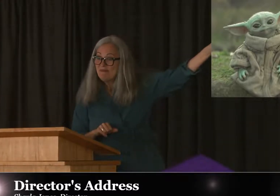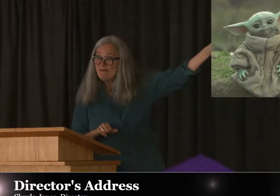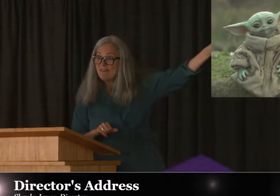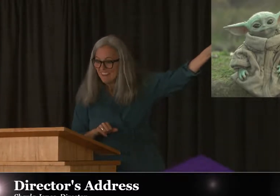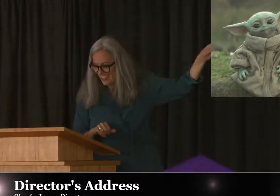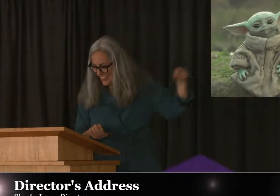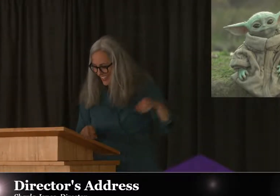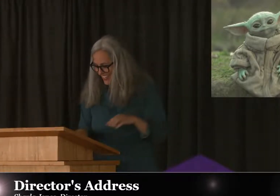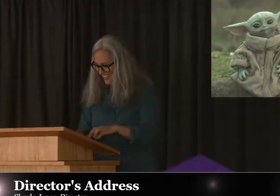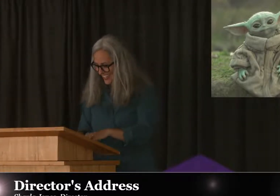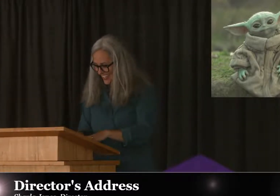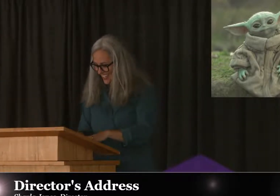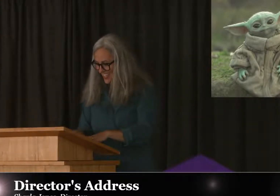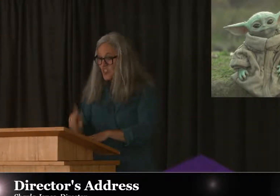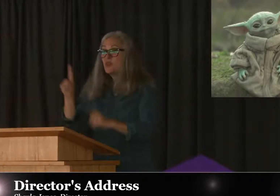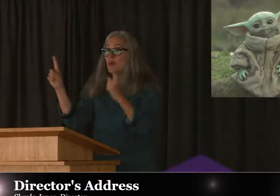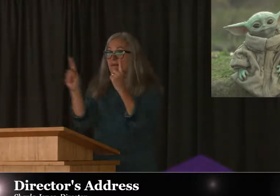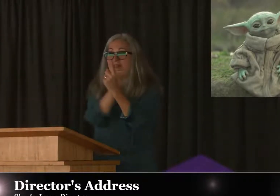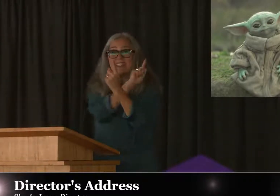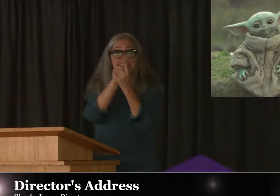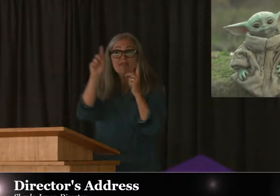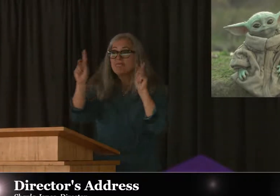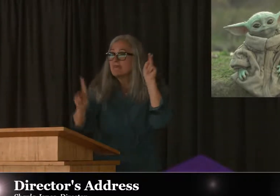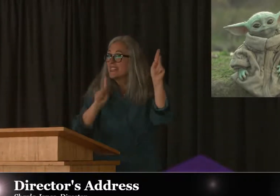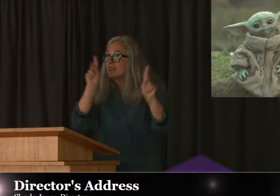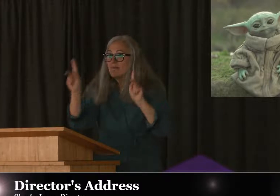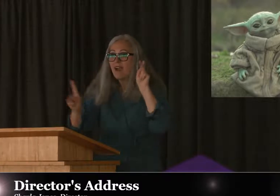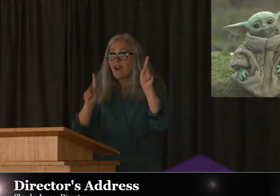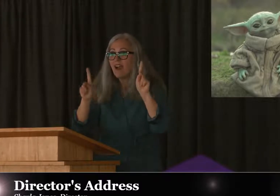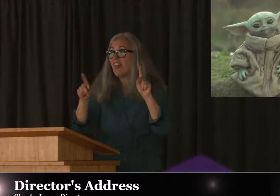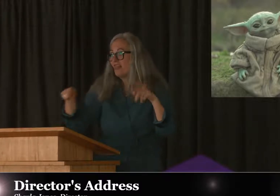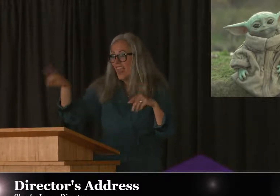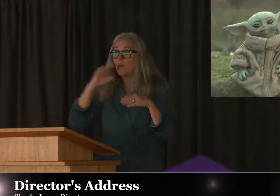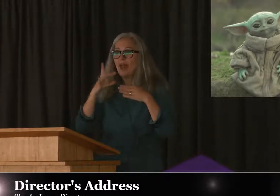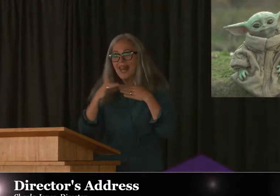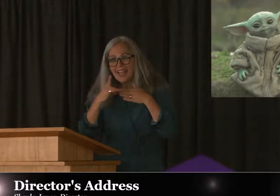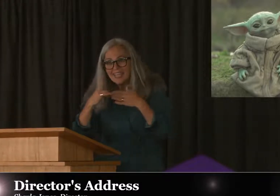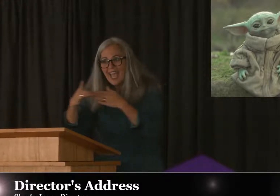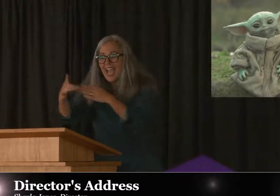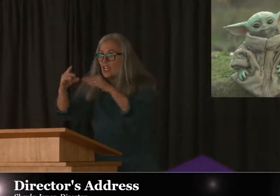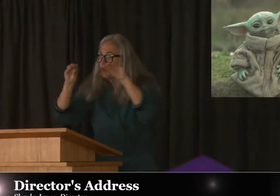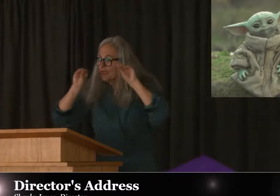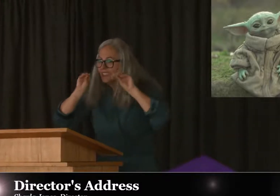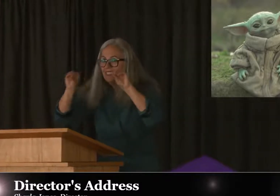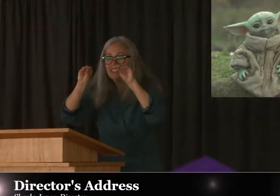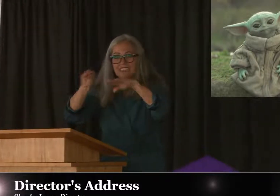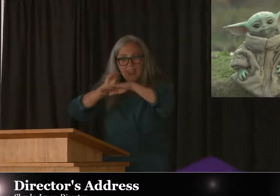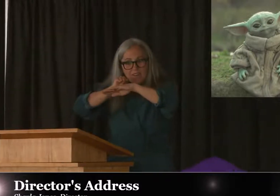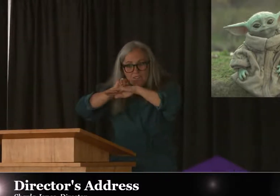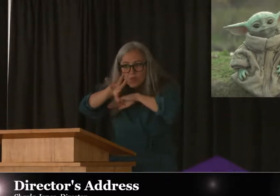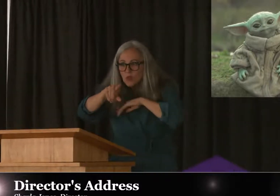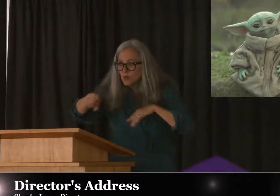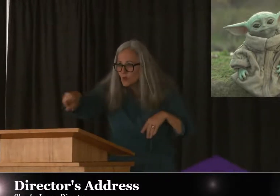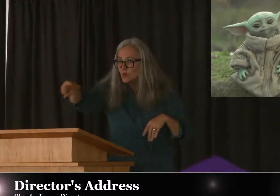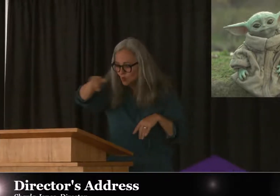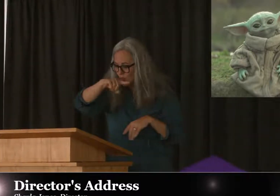Your life is like a journey, like the journey that Mando goes on. You're going to meet a lot of people who are going to guide you and teach